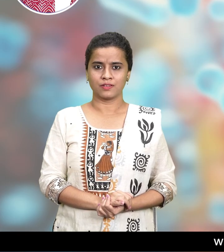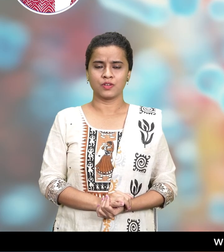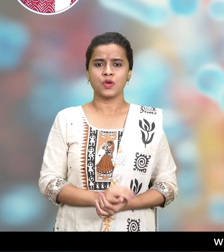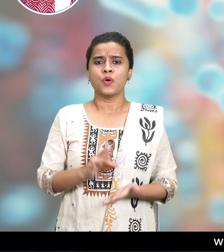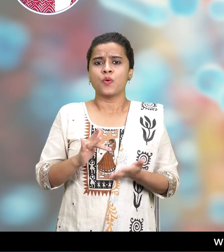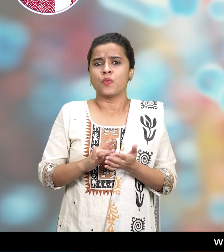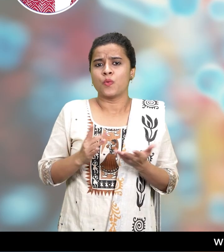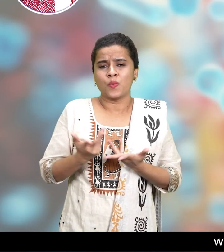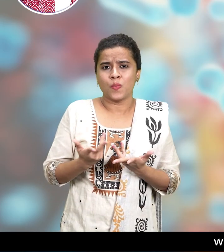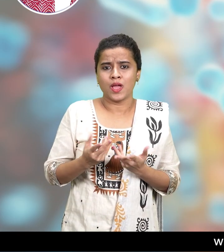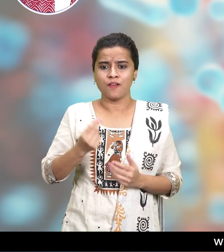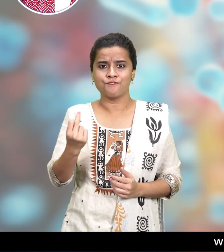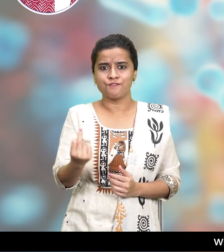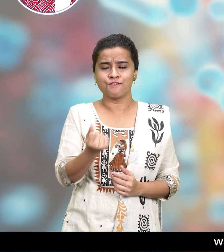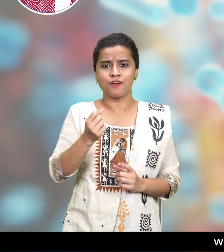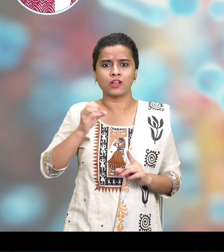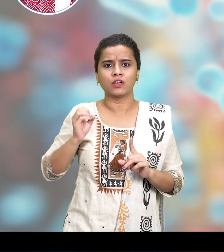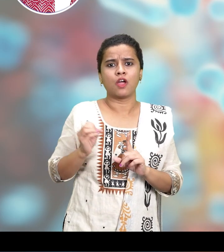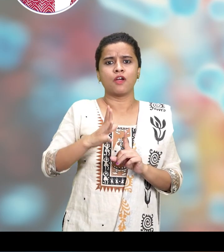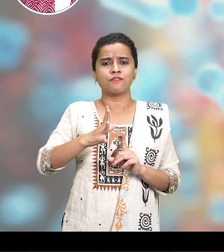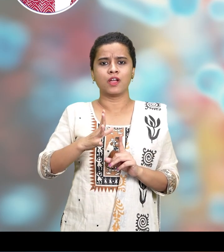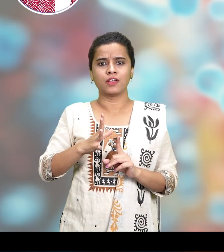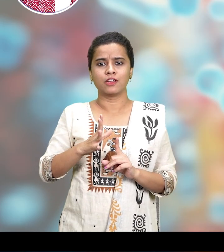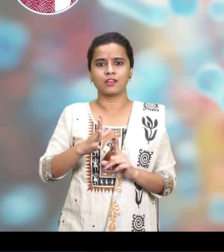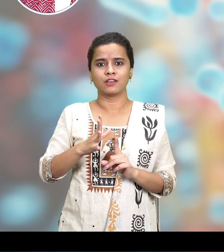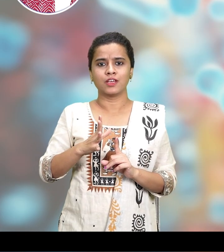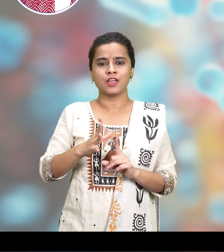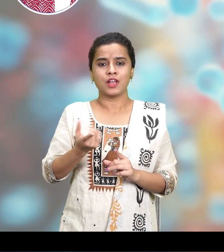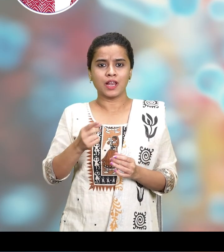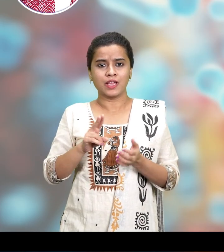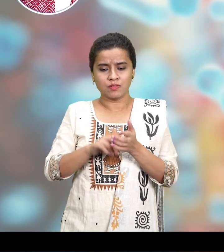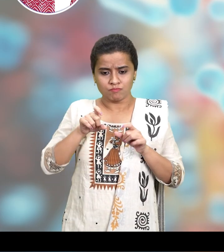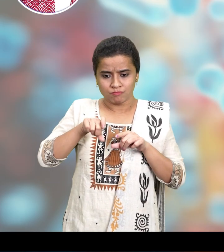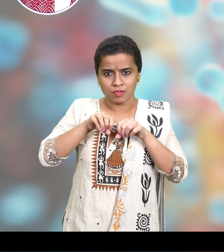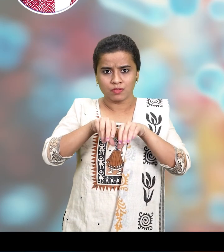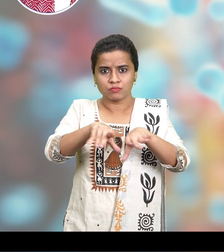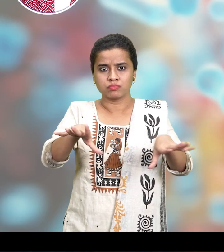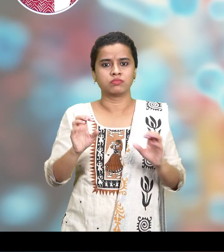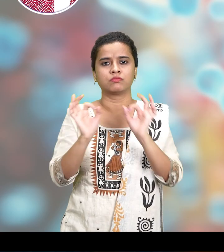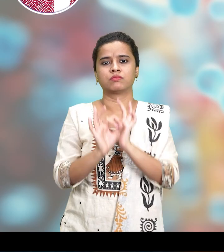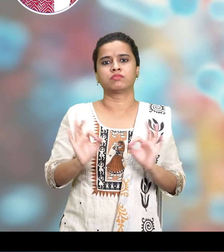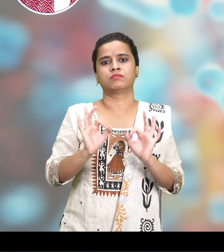where the immediate causes will not be infectious.